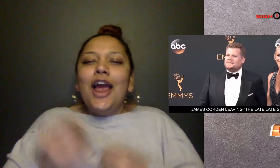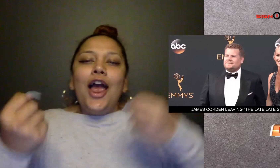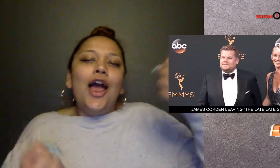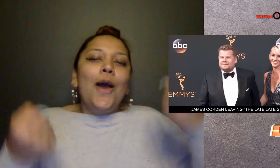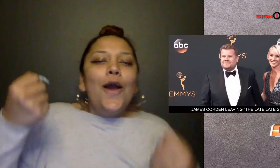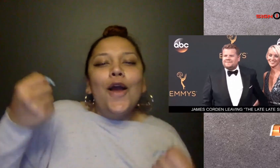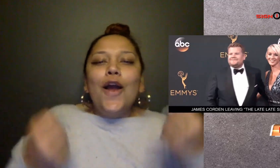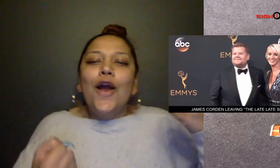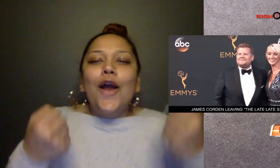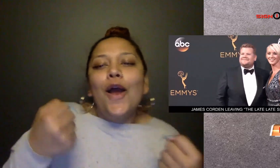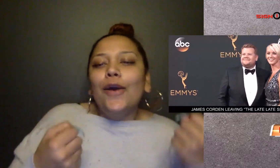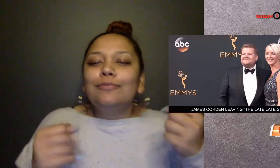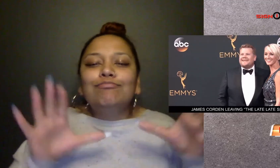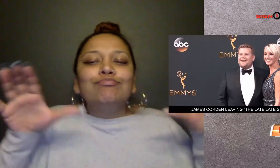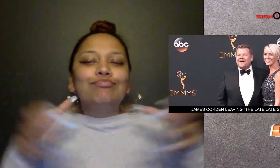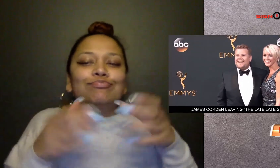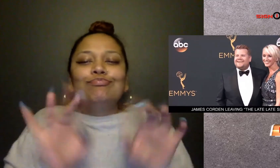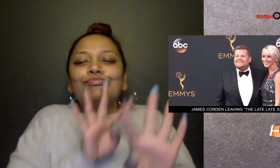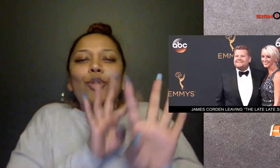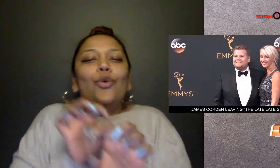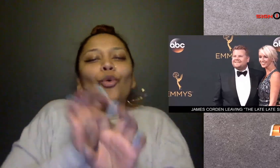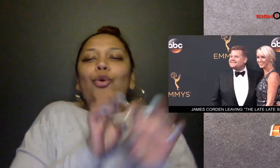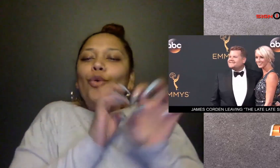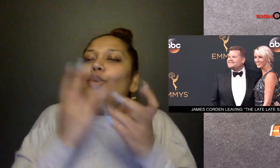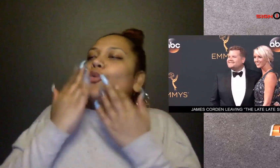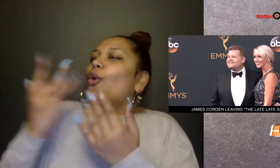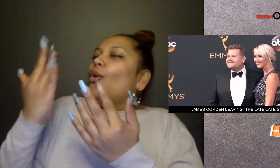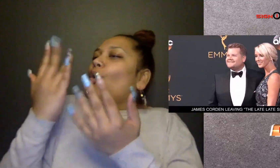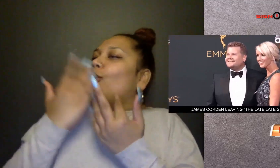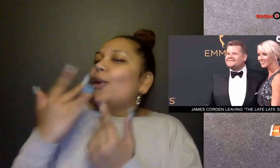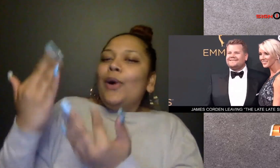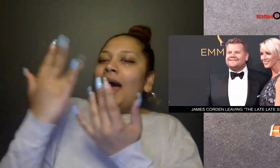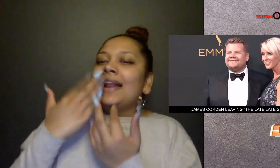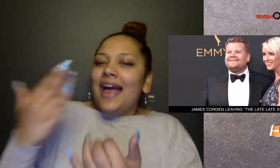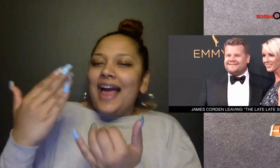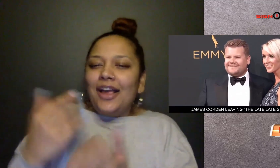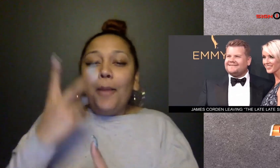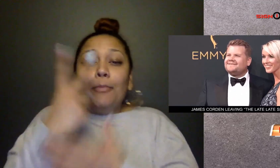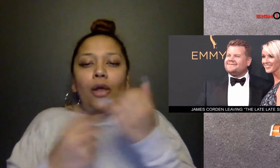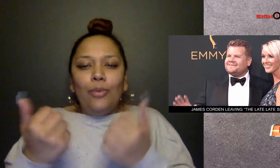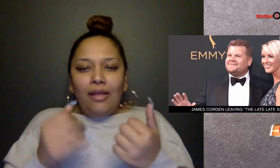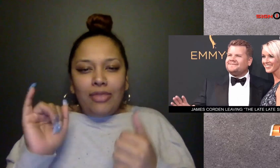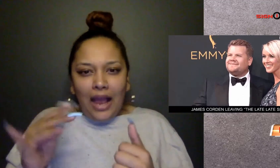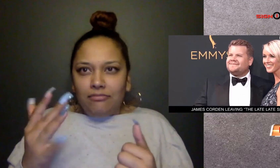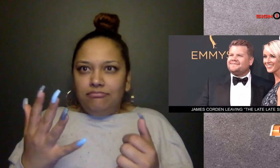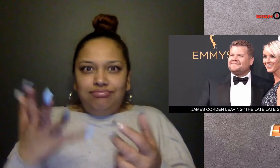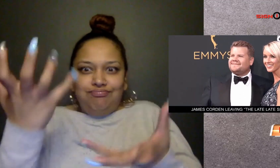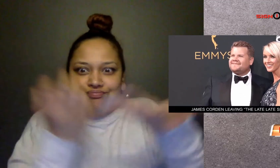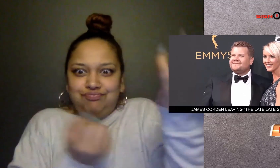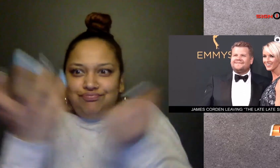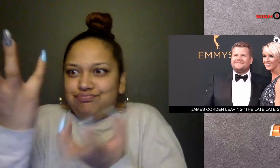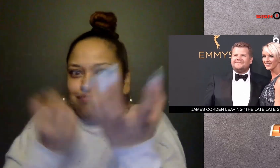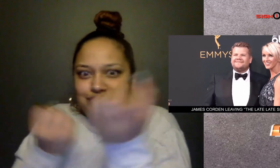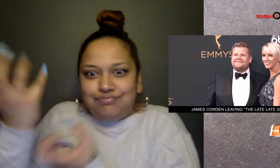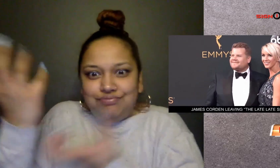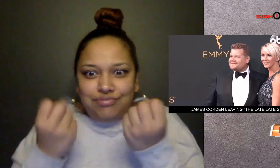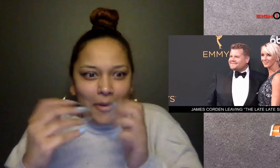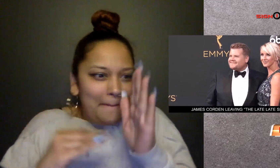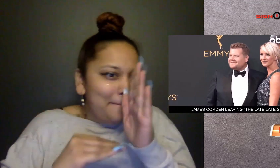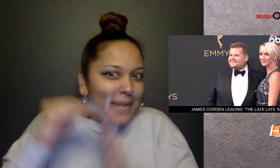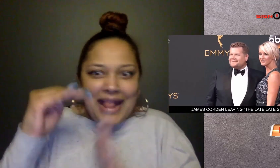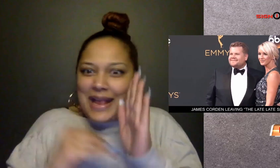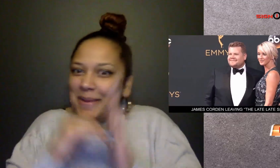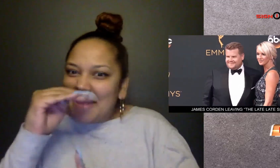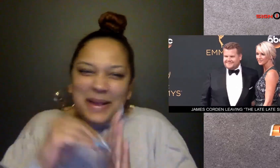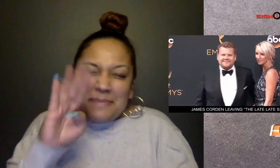and carpool karaoke both of which generated billions of views